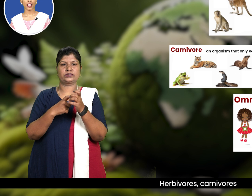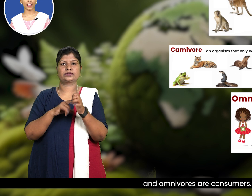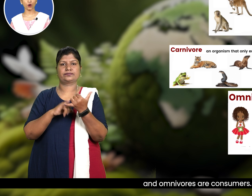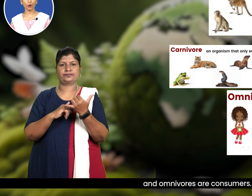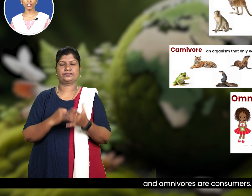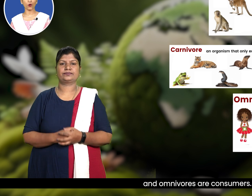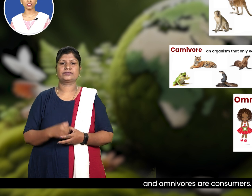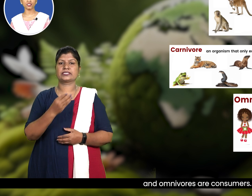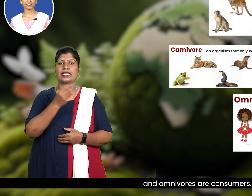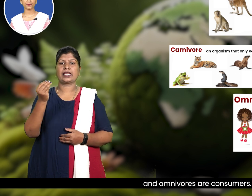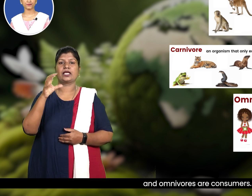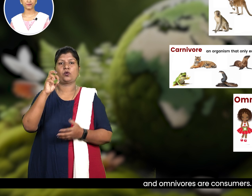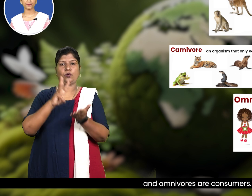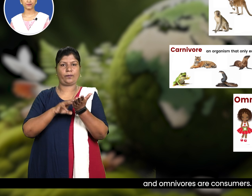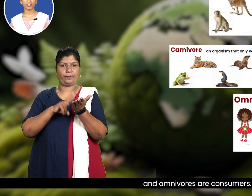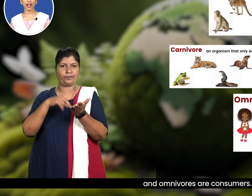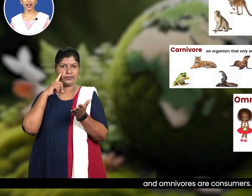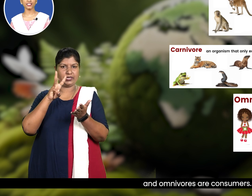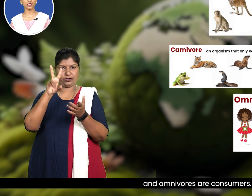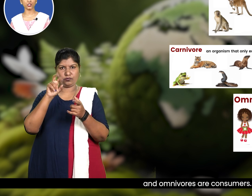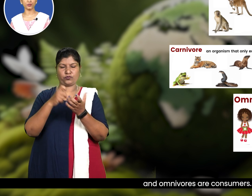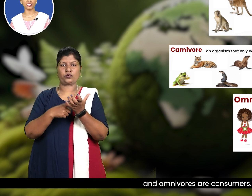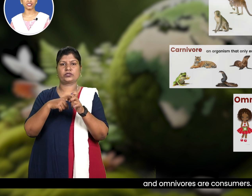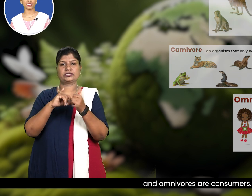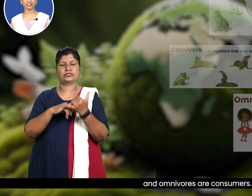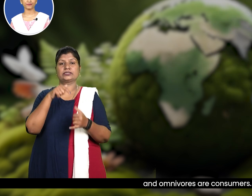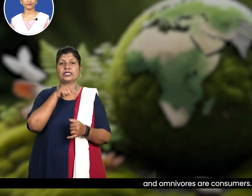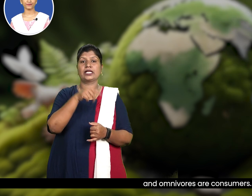and omnivores are consumers.